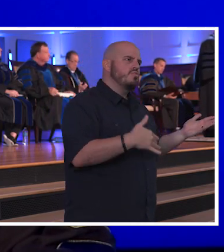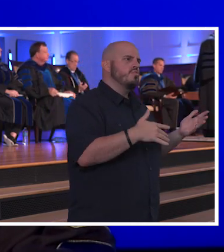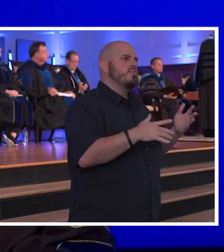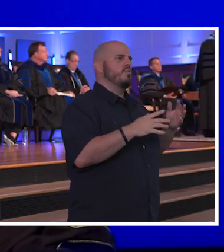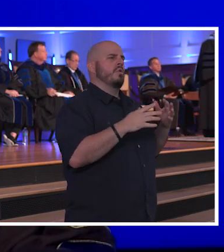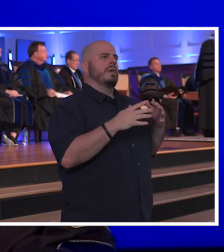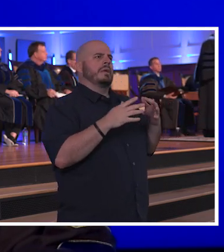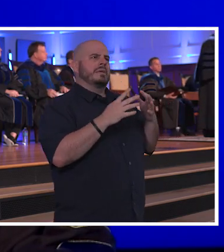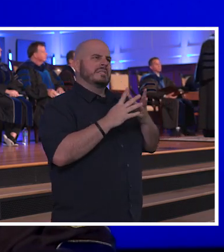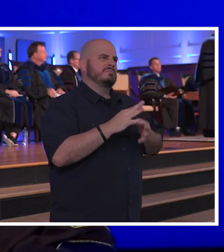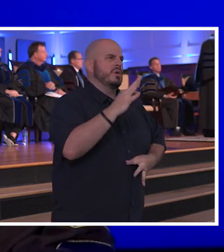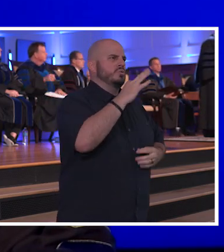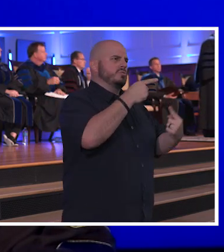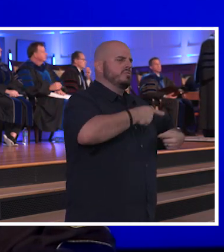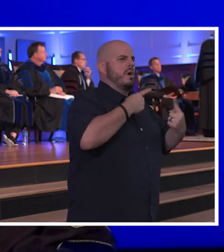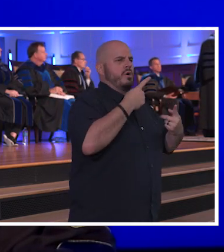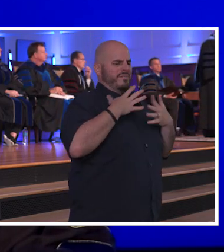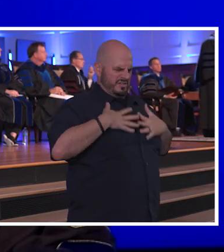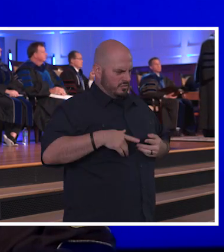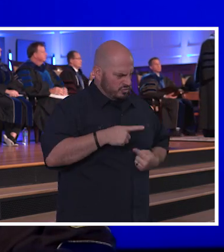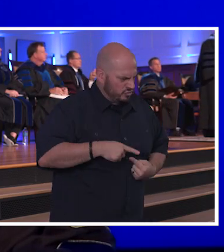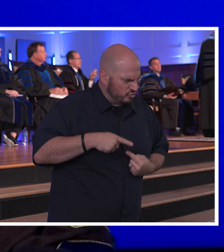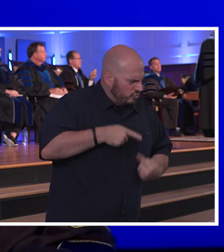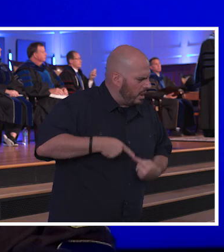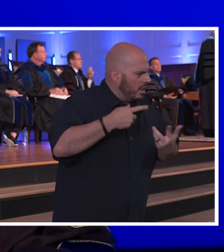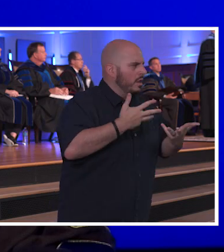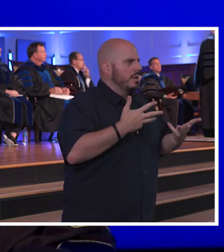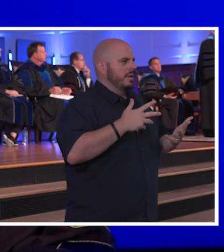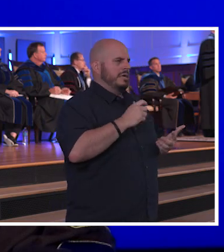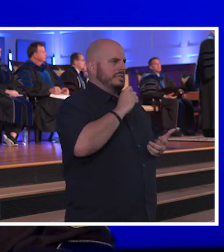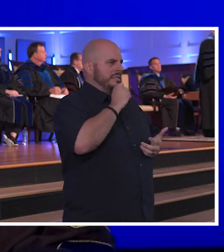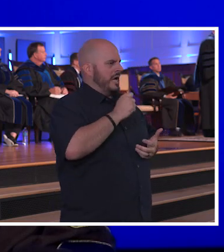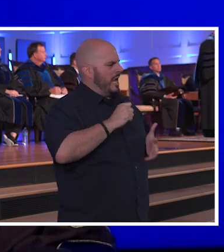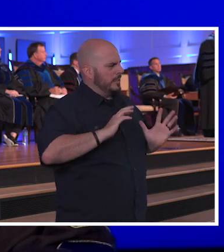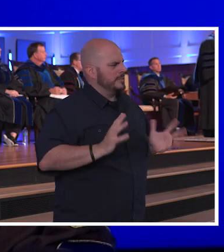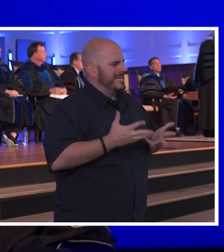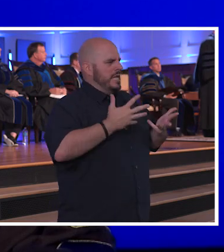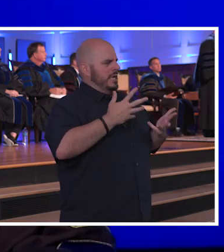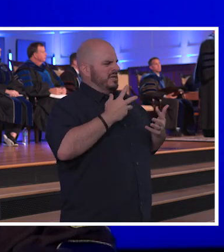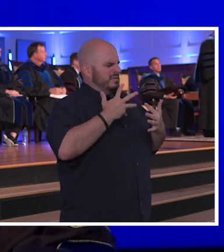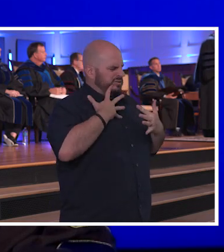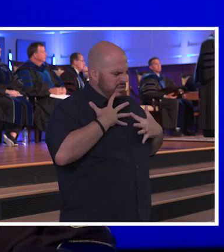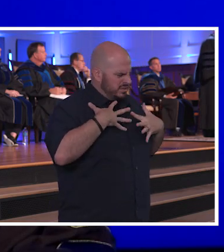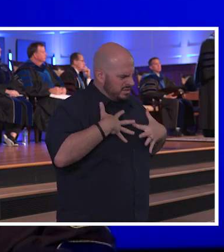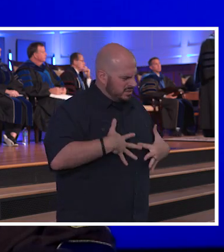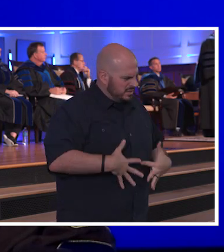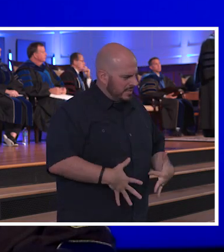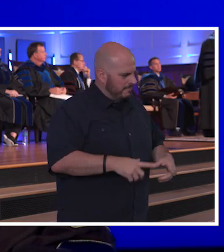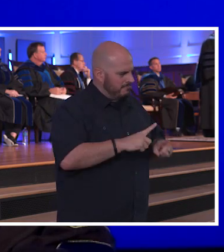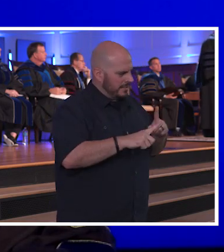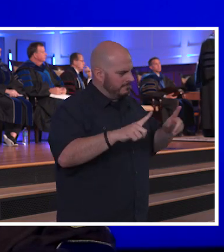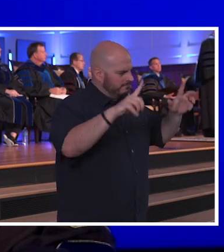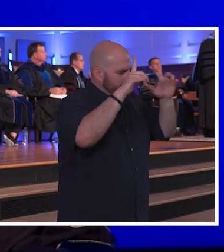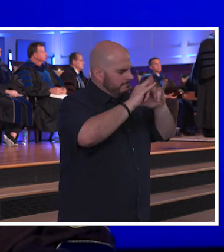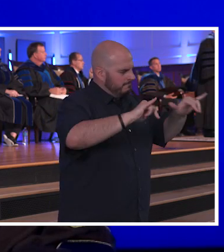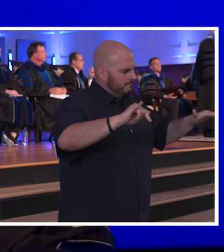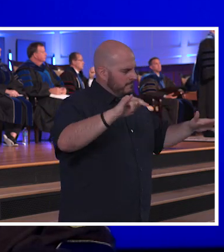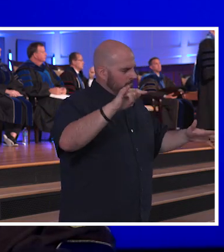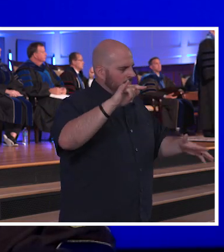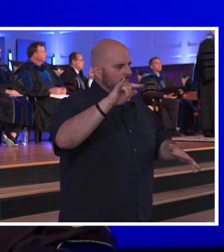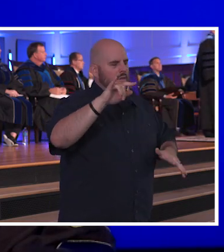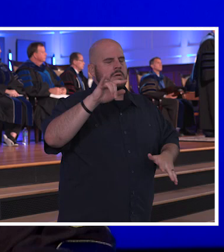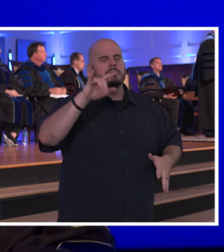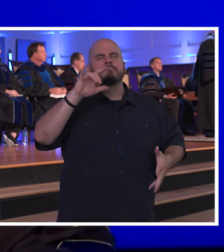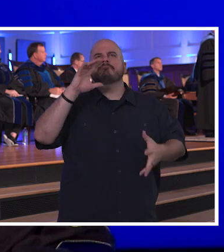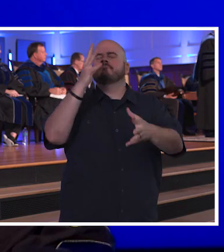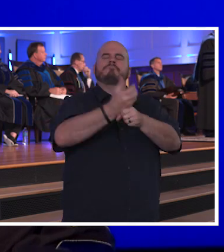physical struggle, and she had much discouragement, but at the same time, she discovered this God that we can trust fully and